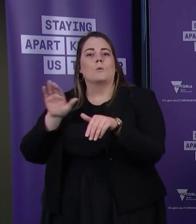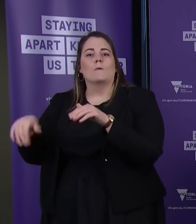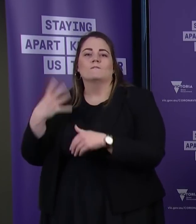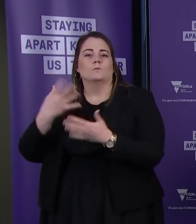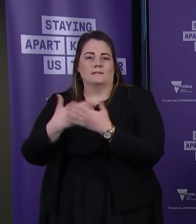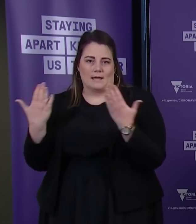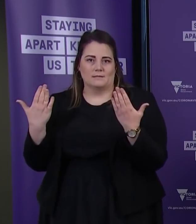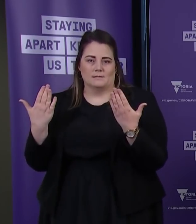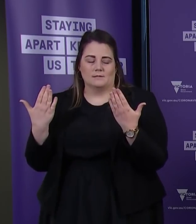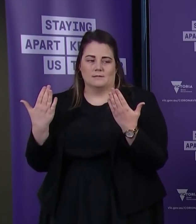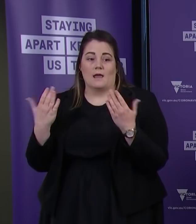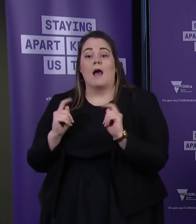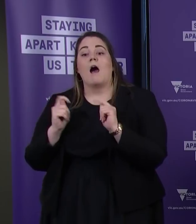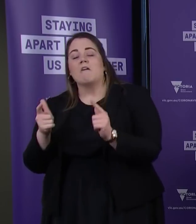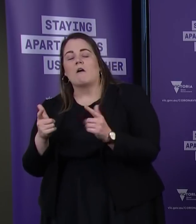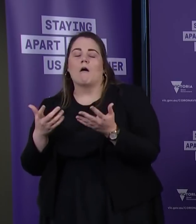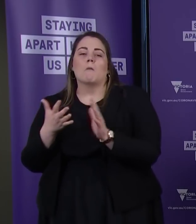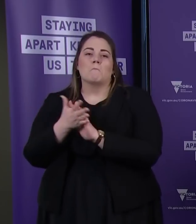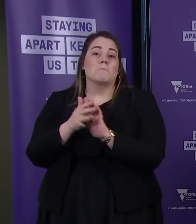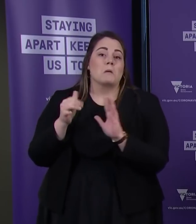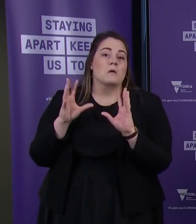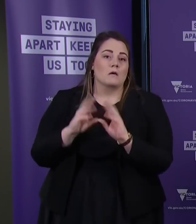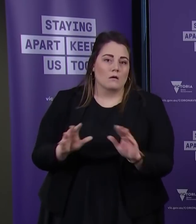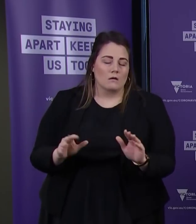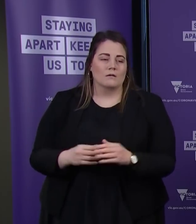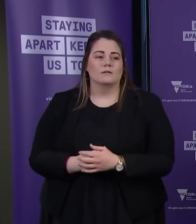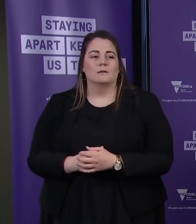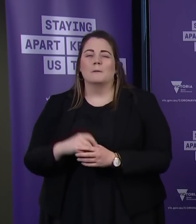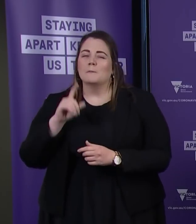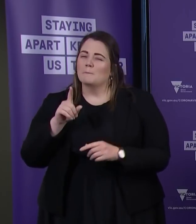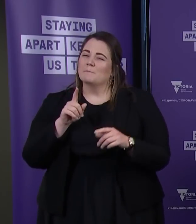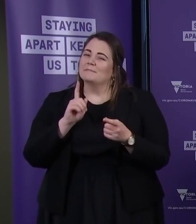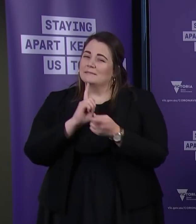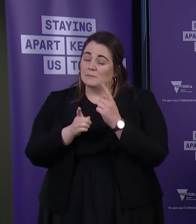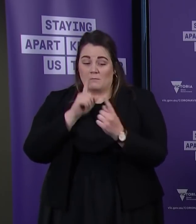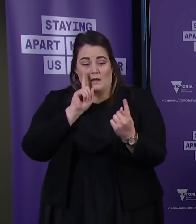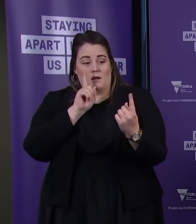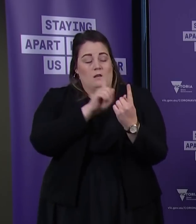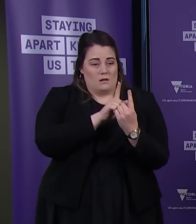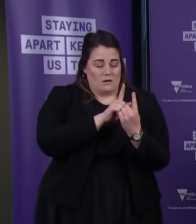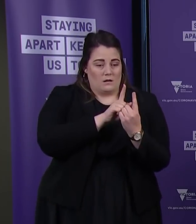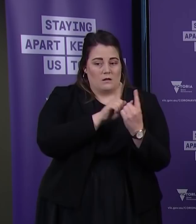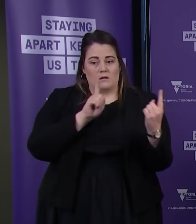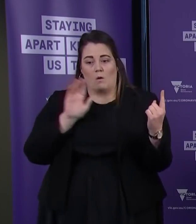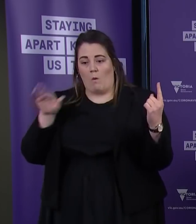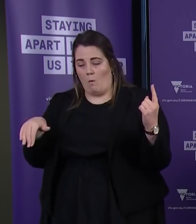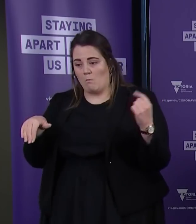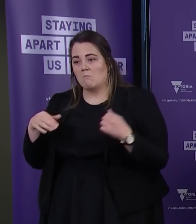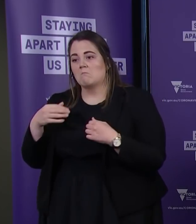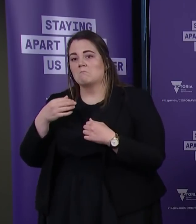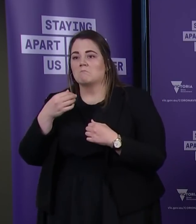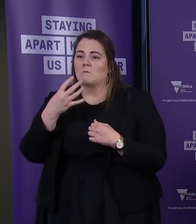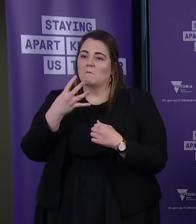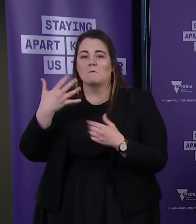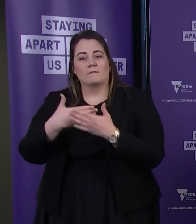transmission. But most people will develop illness 5 or 6 days after being exposed. So when that's not coming up,